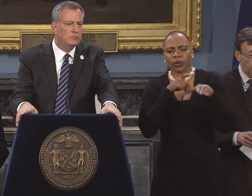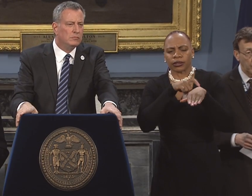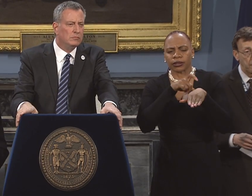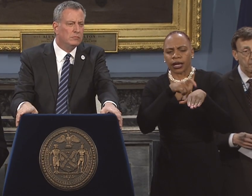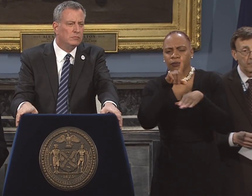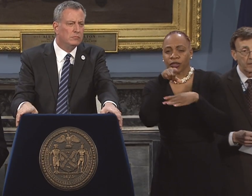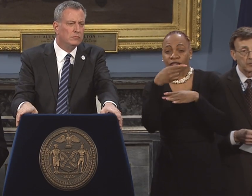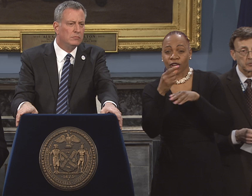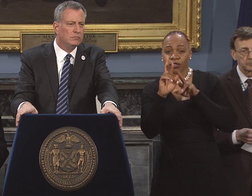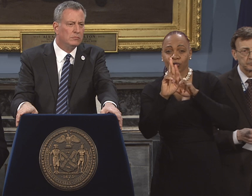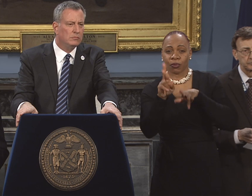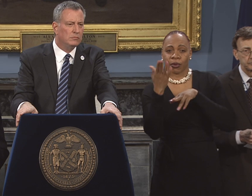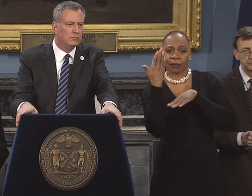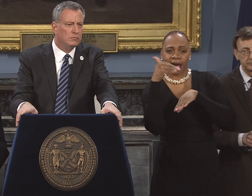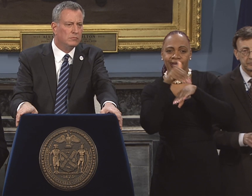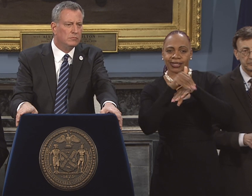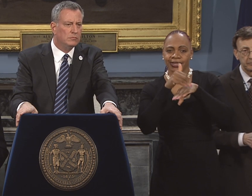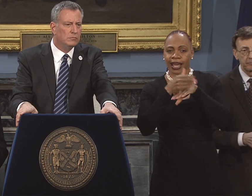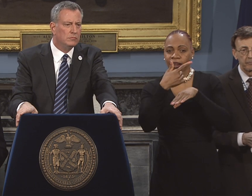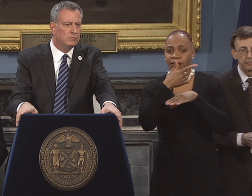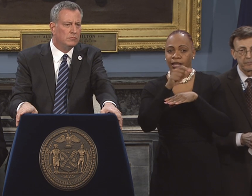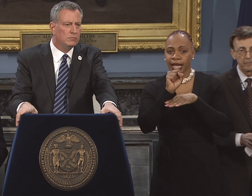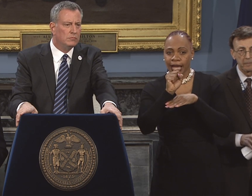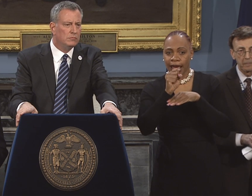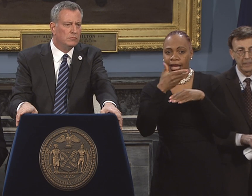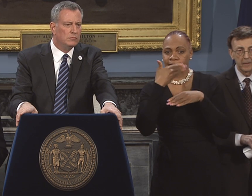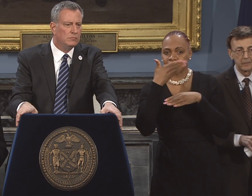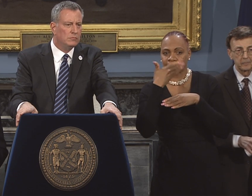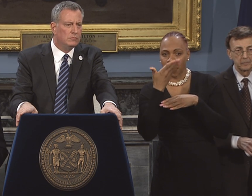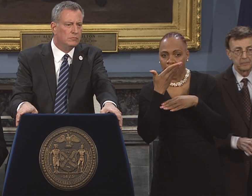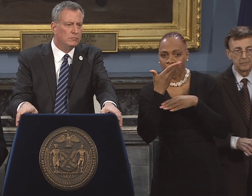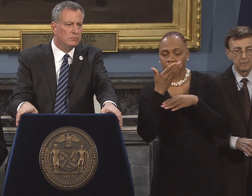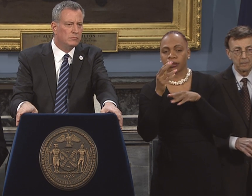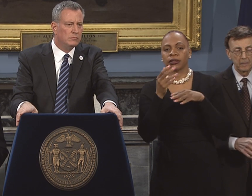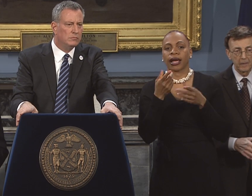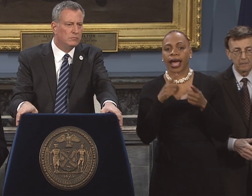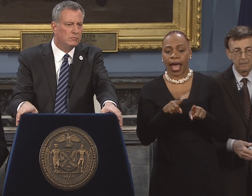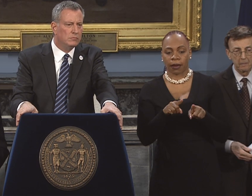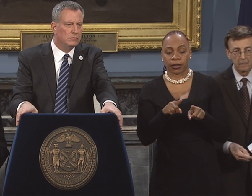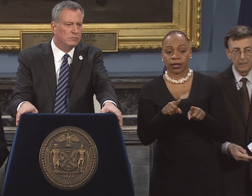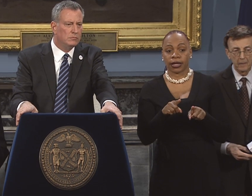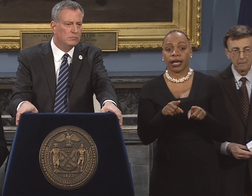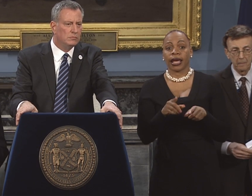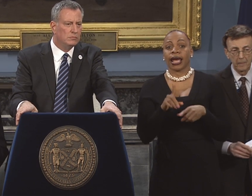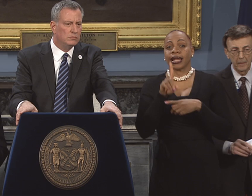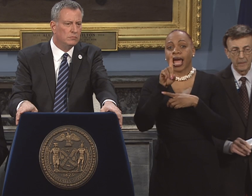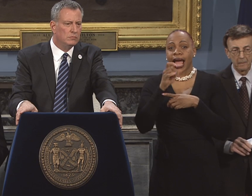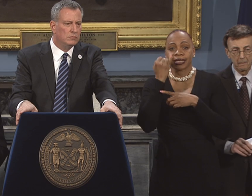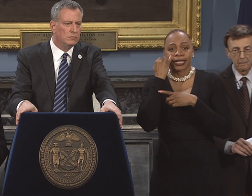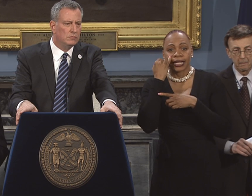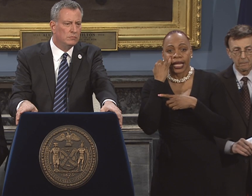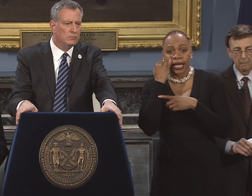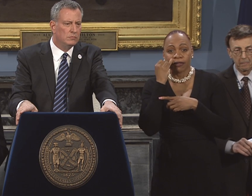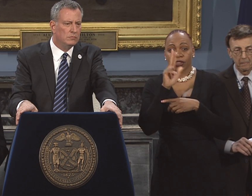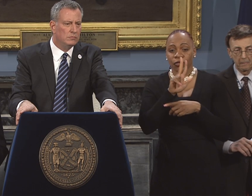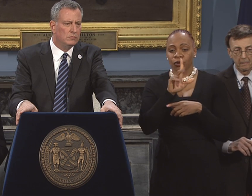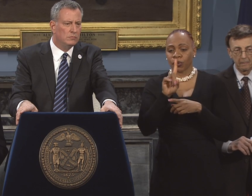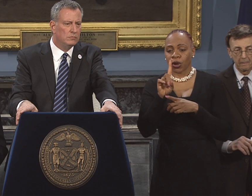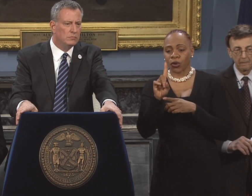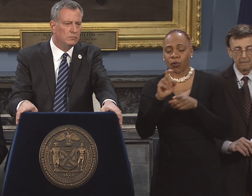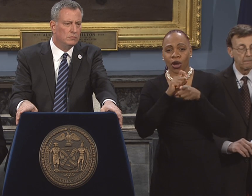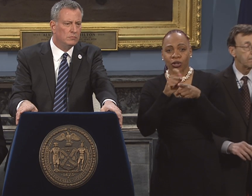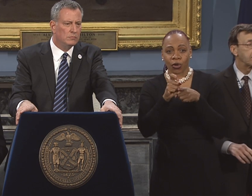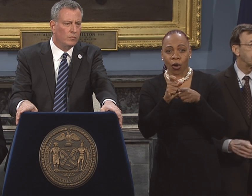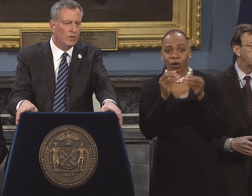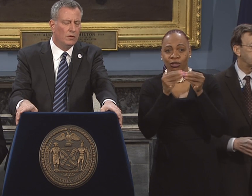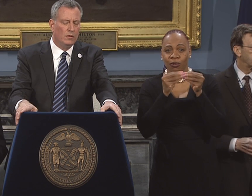report last night of gas was reported, and then have there been any uptick in 311 calls about any